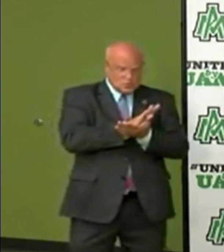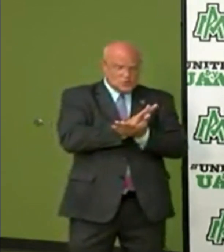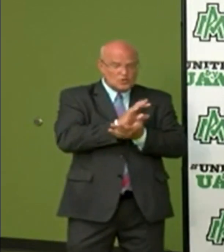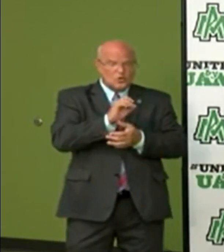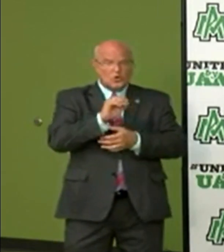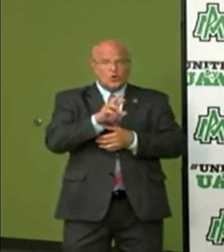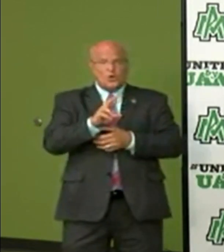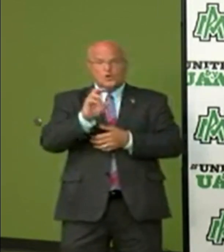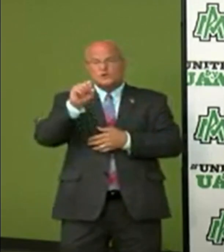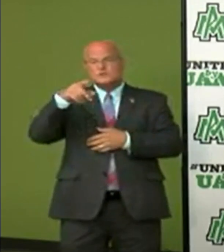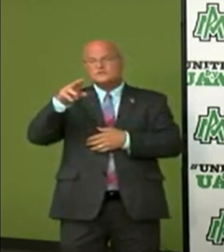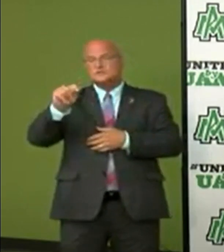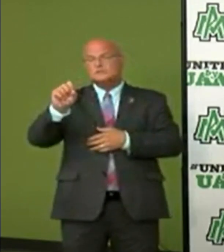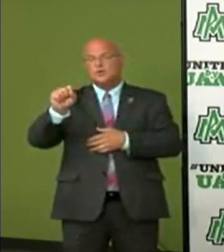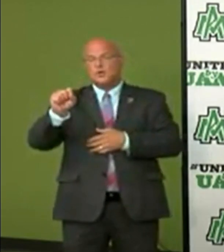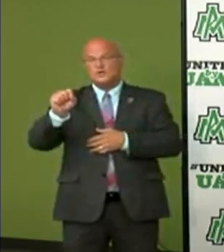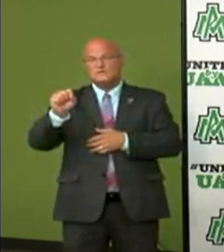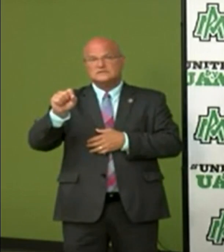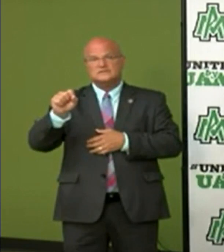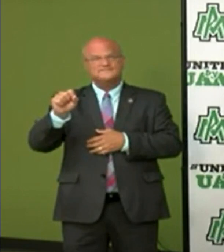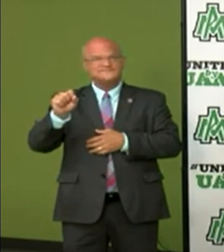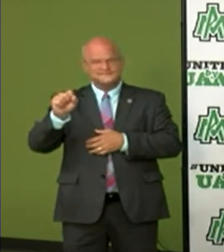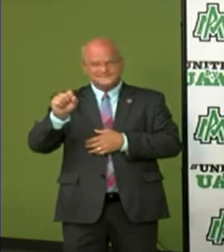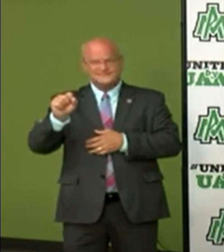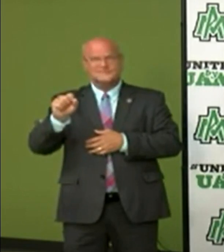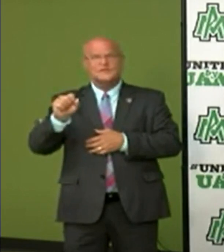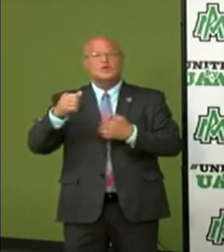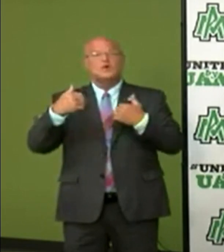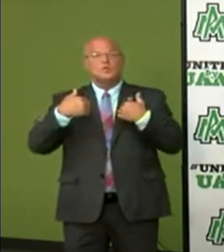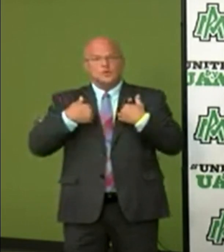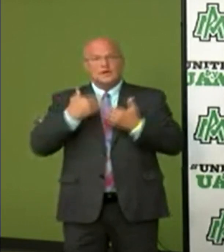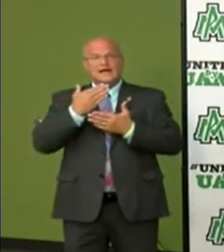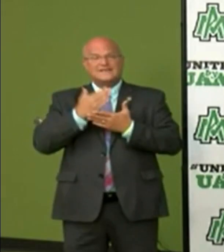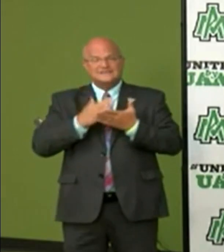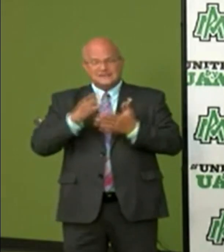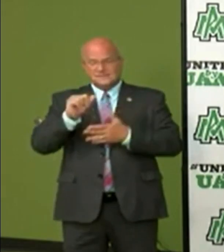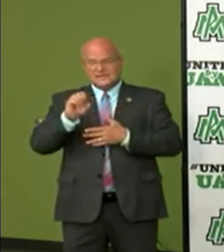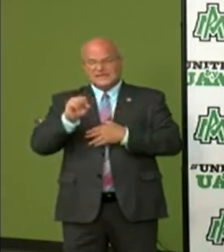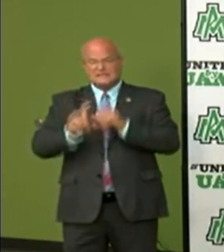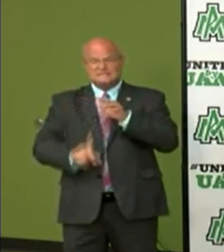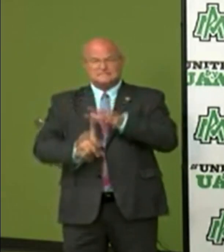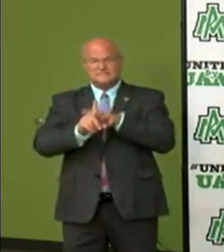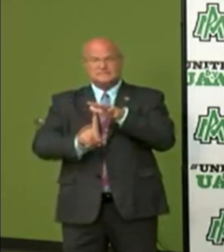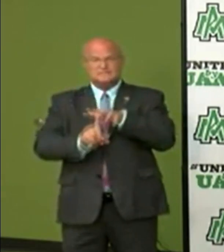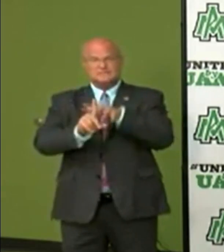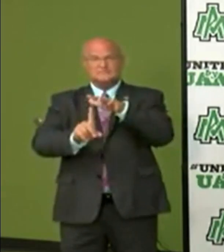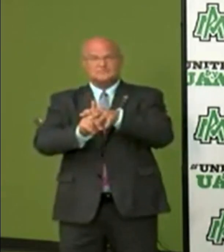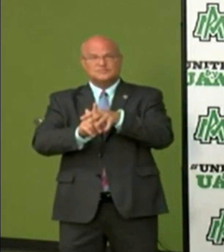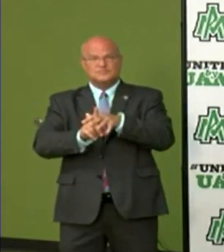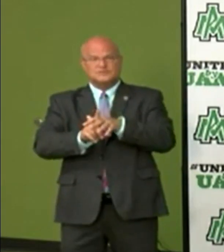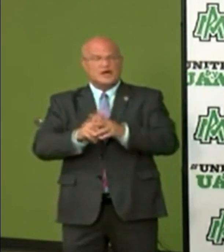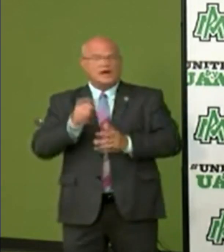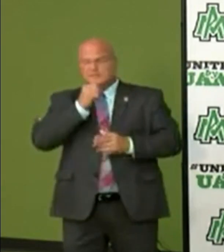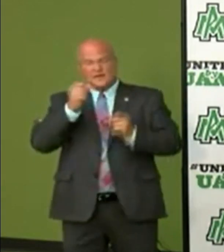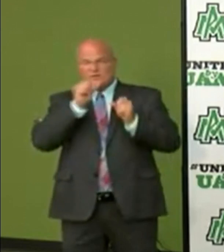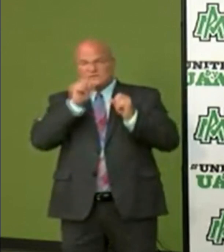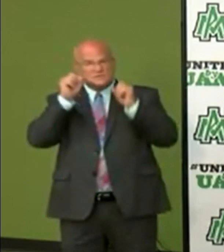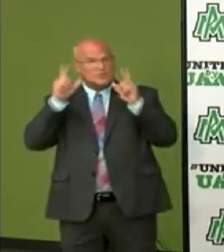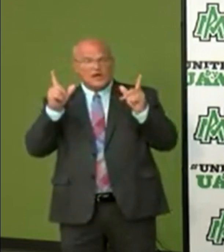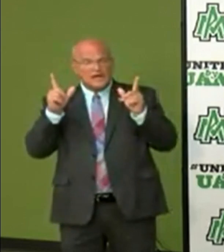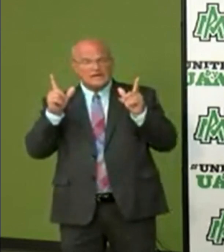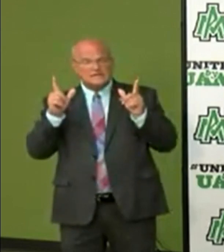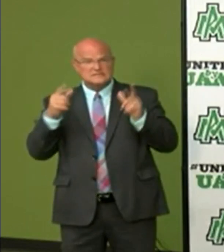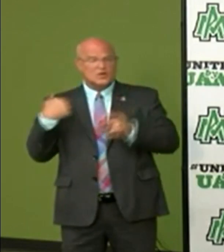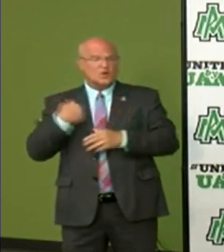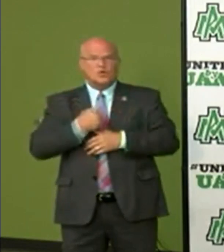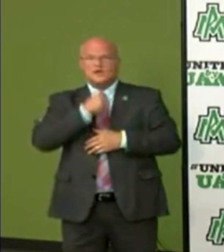is sports, there's going to be some cases that develop. And so there's no surprise at all.